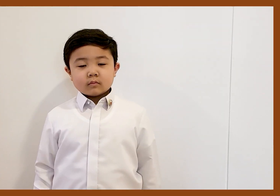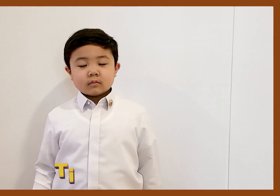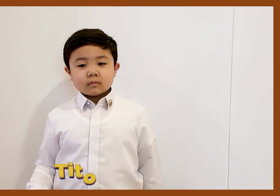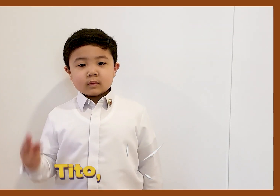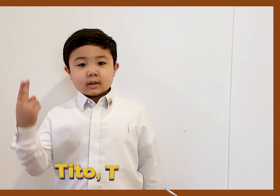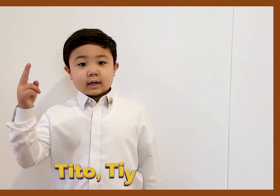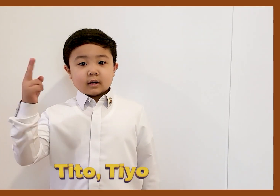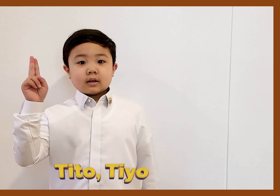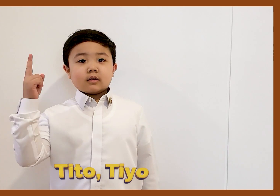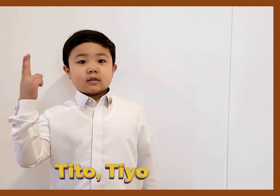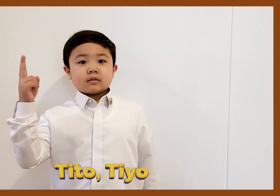Uncle